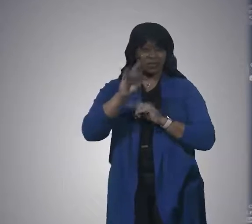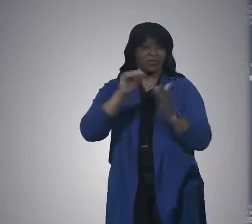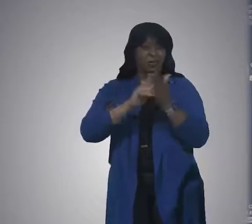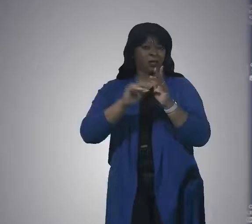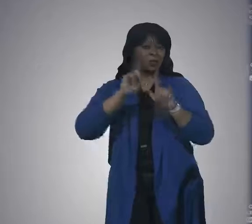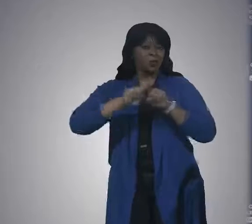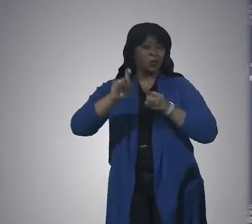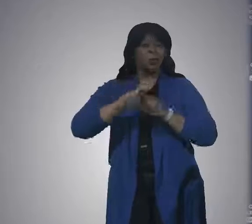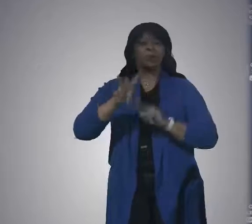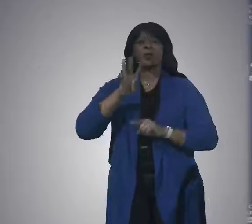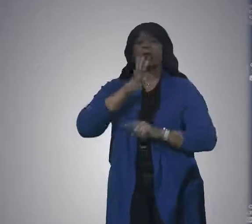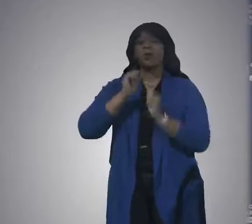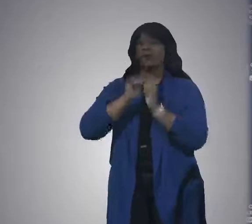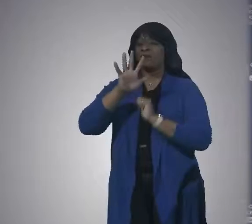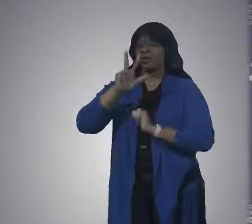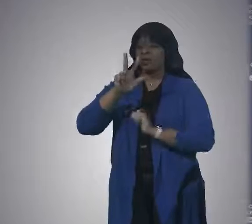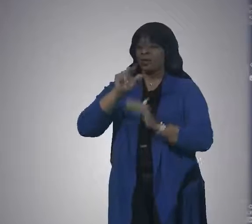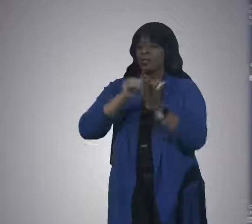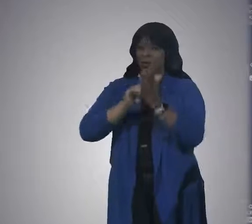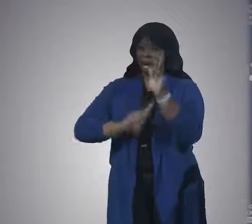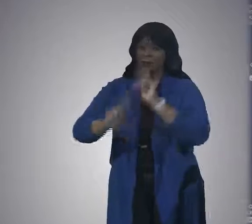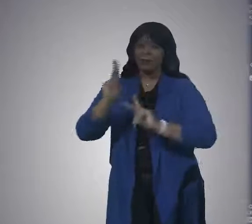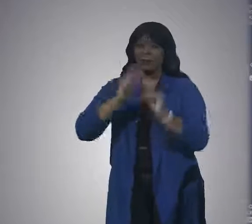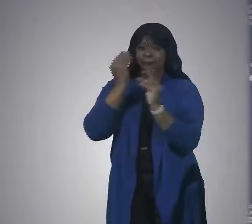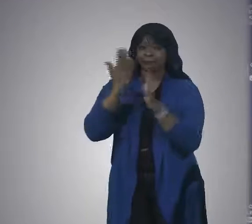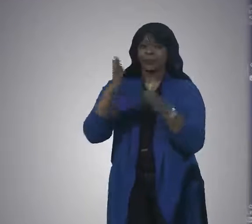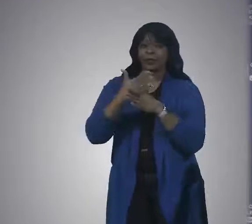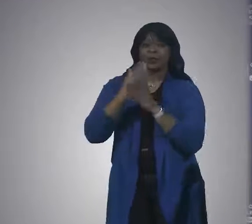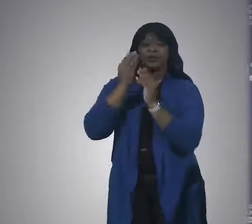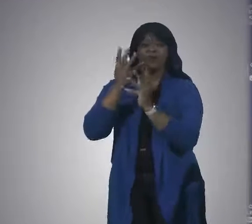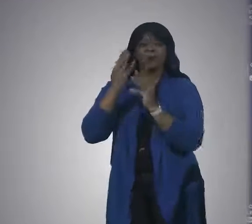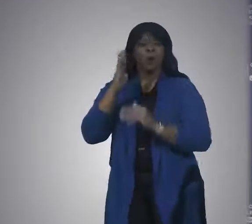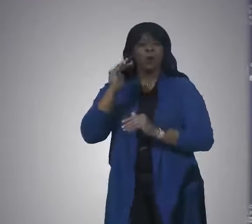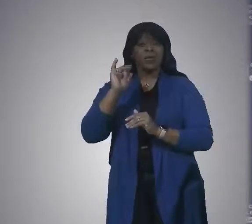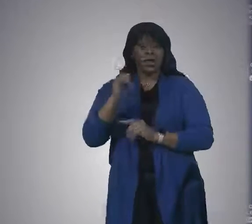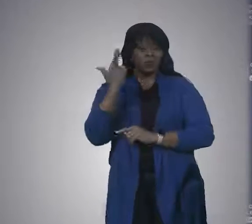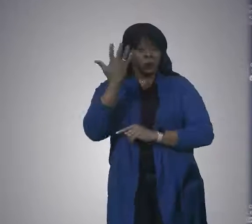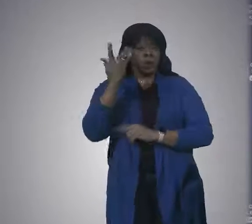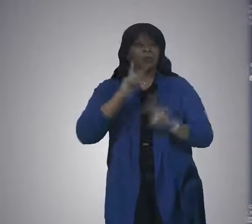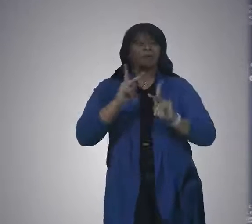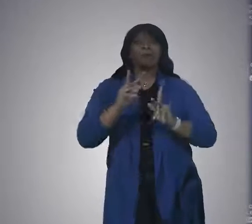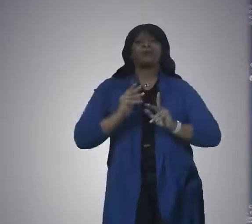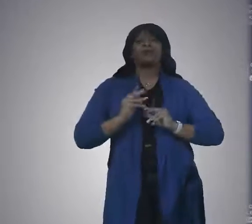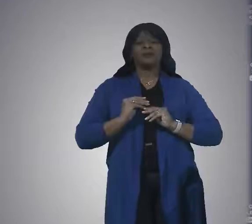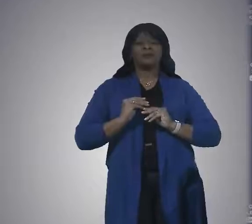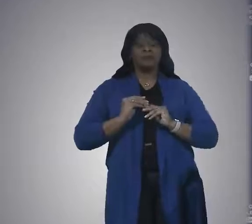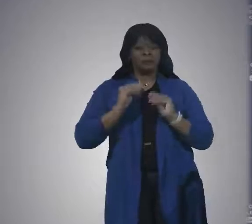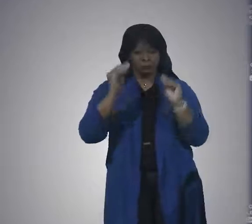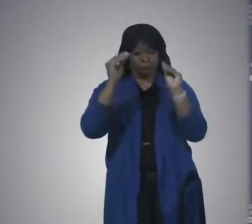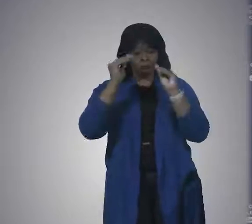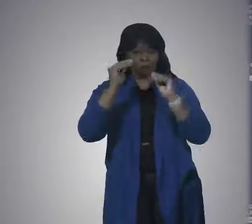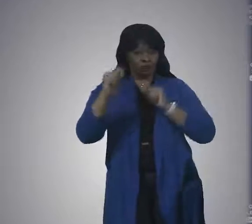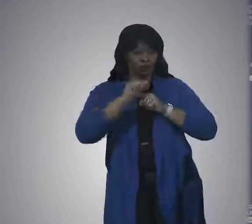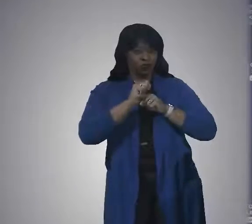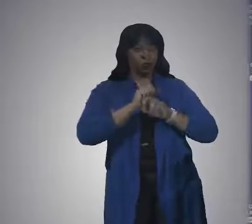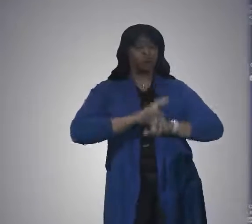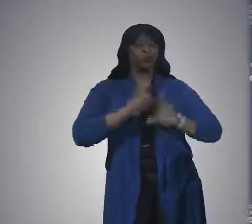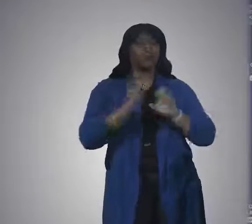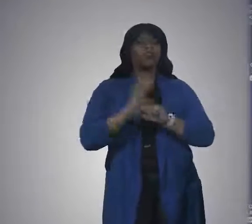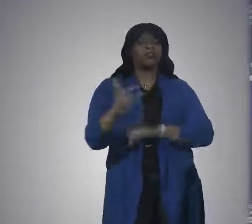with 53,000 people. And we hope that that is part of the reason that people are getting their education and coming out to get